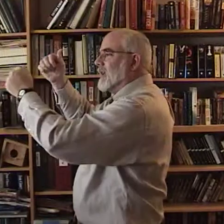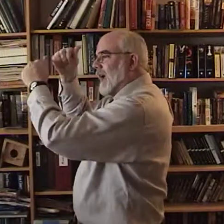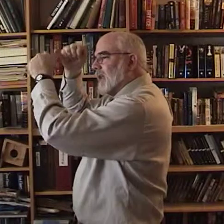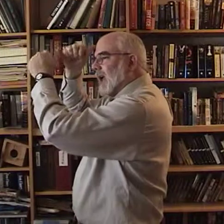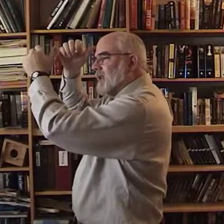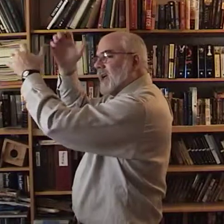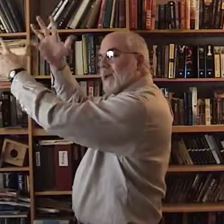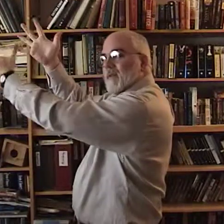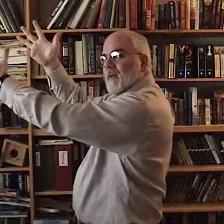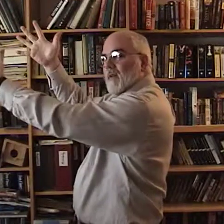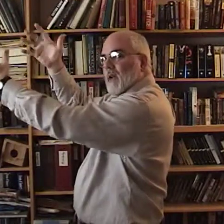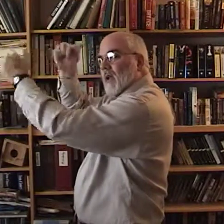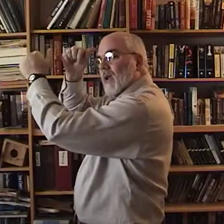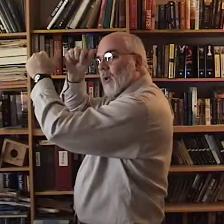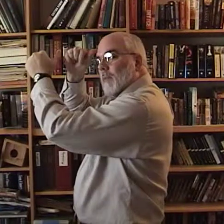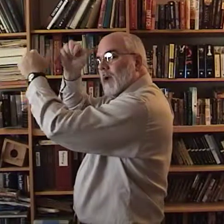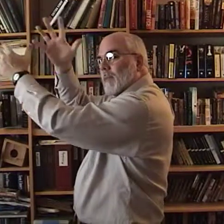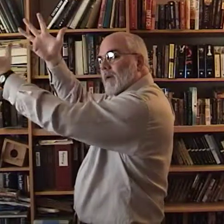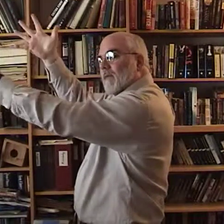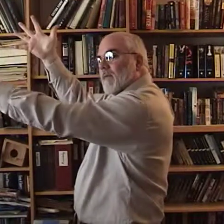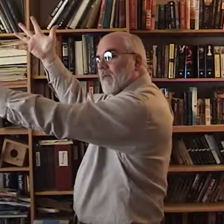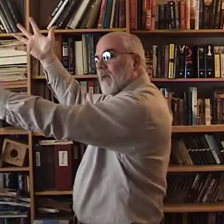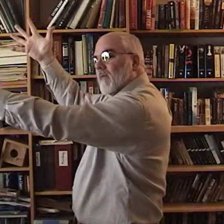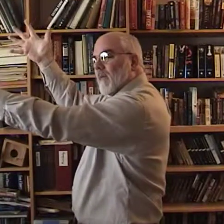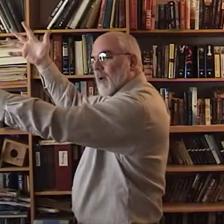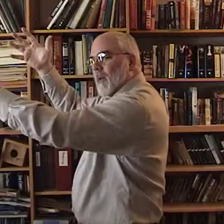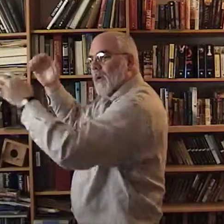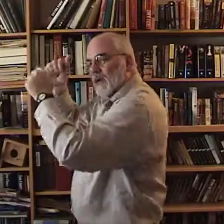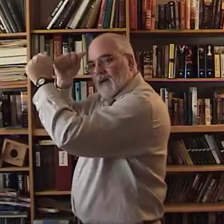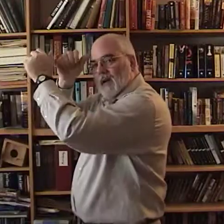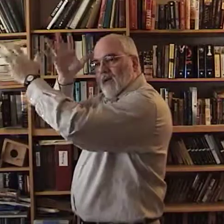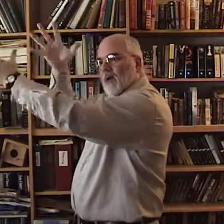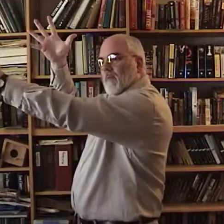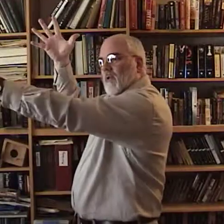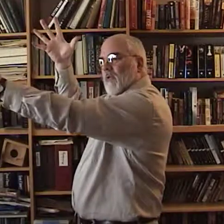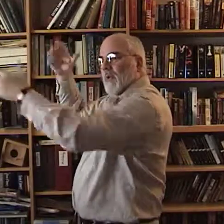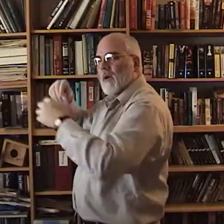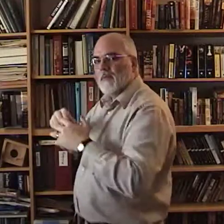how the hands kind of open up and fall apart or move apart?